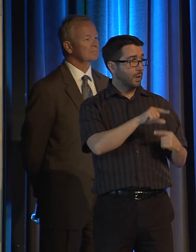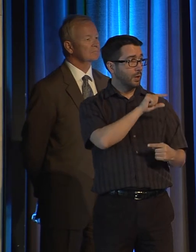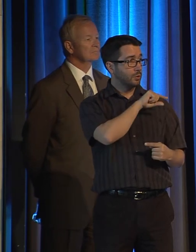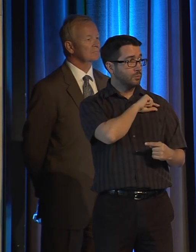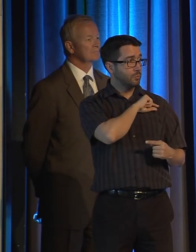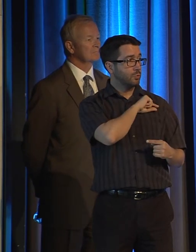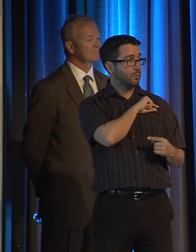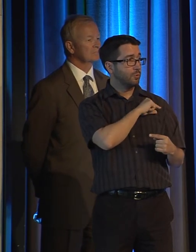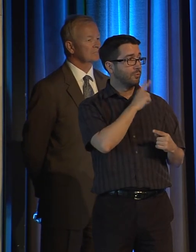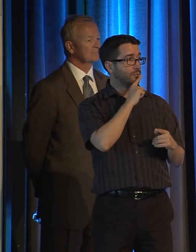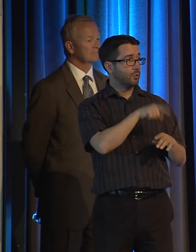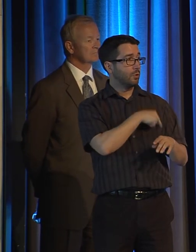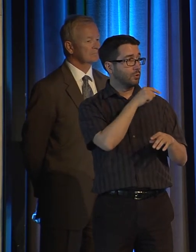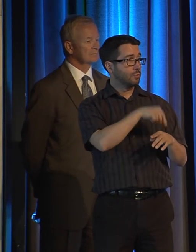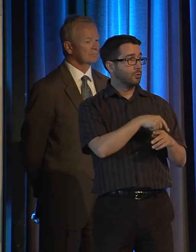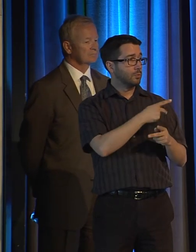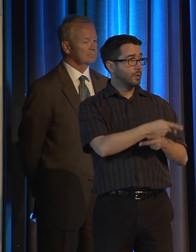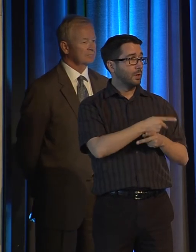care, the wait times to get there.